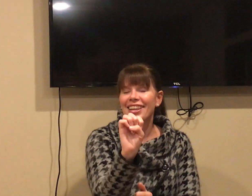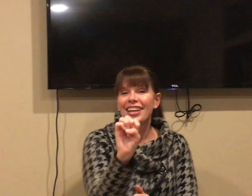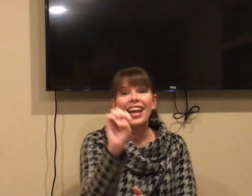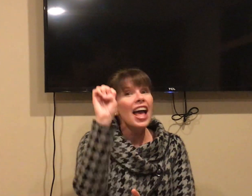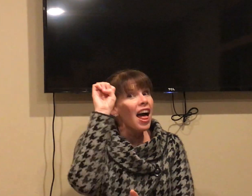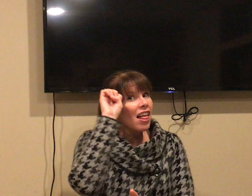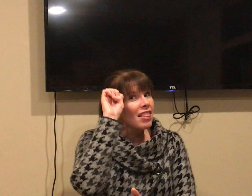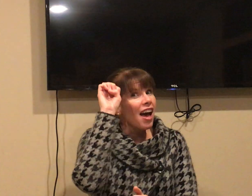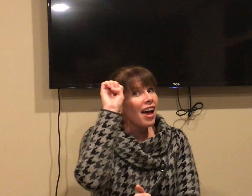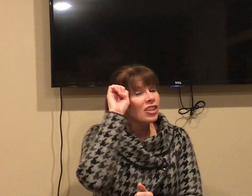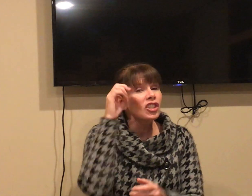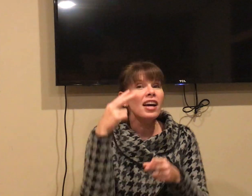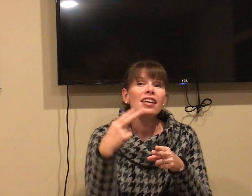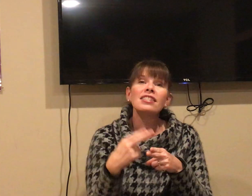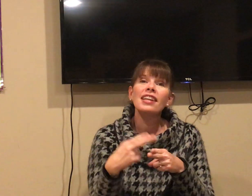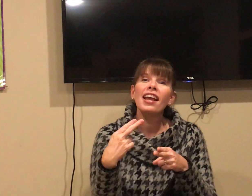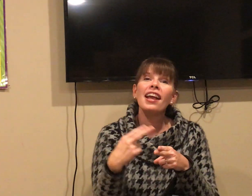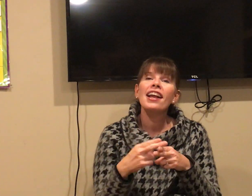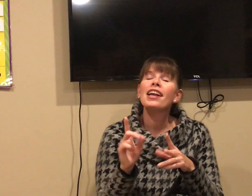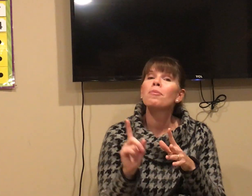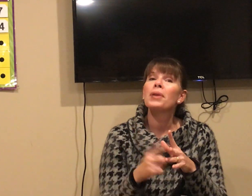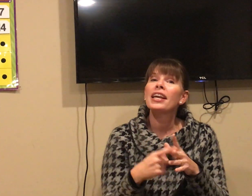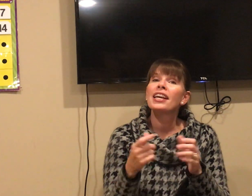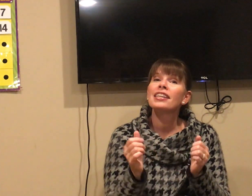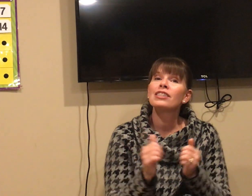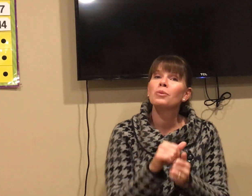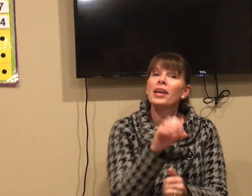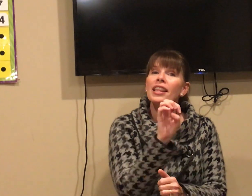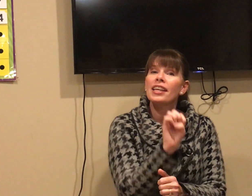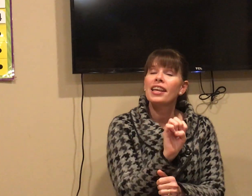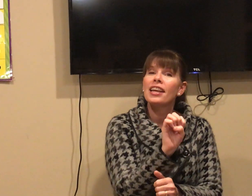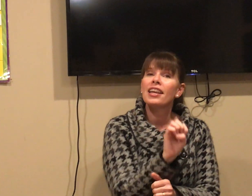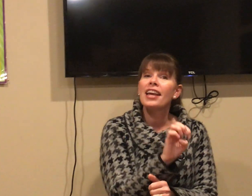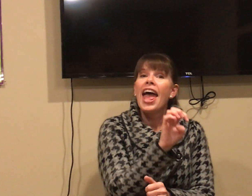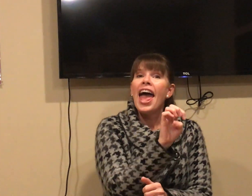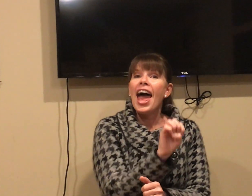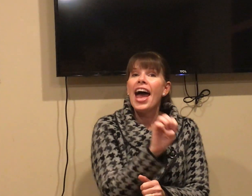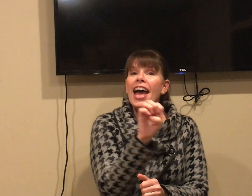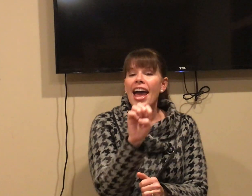E. Elijah's name begins with E.